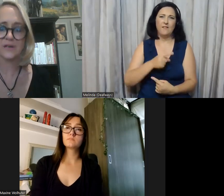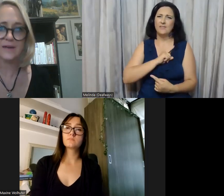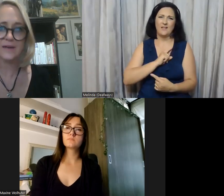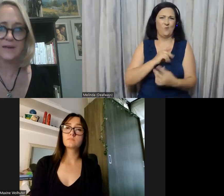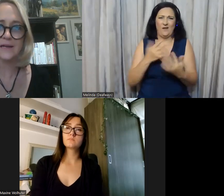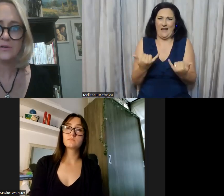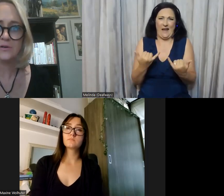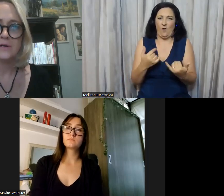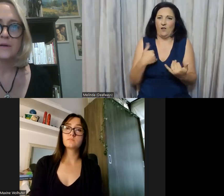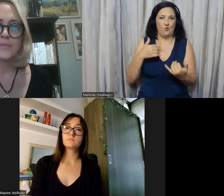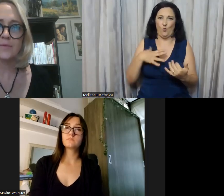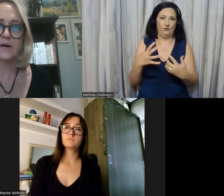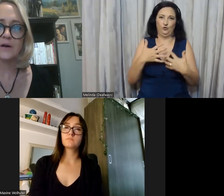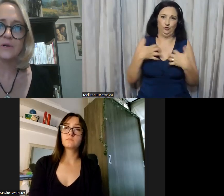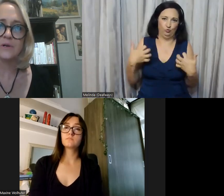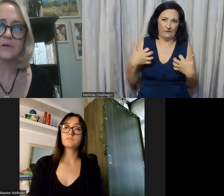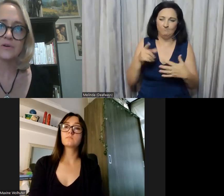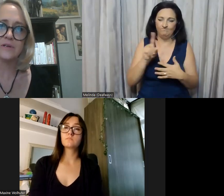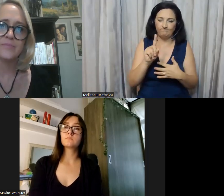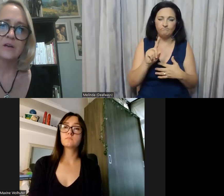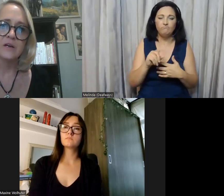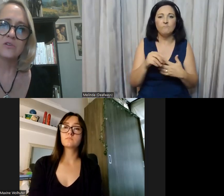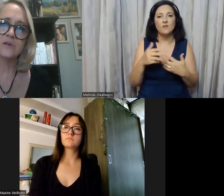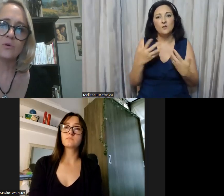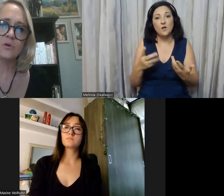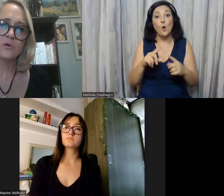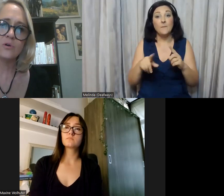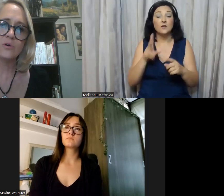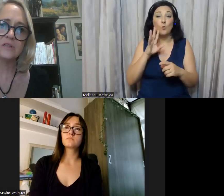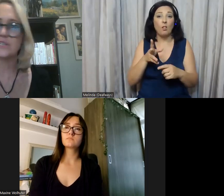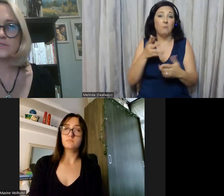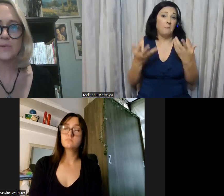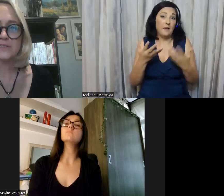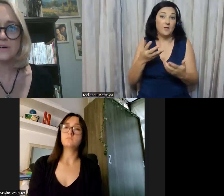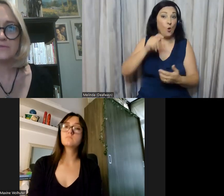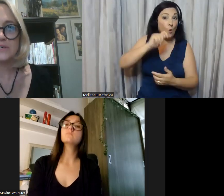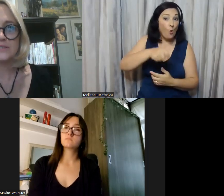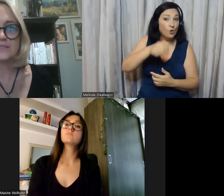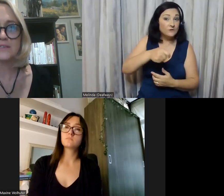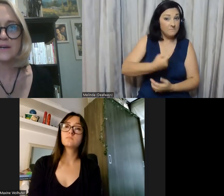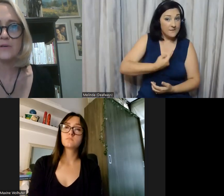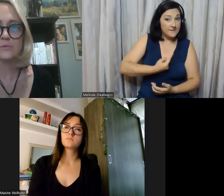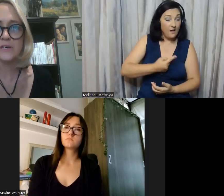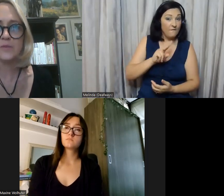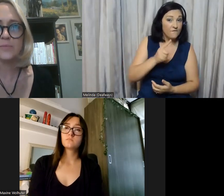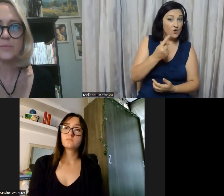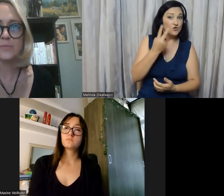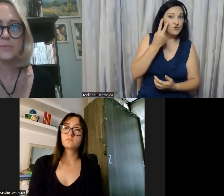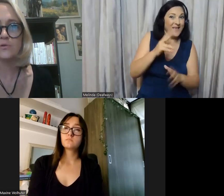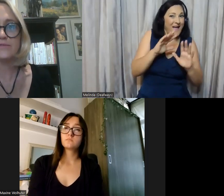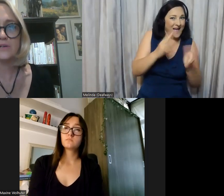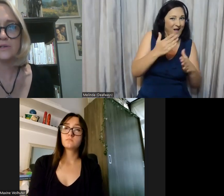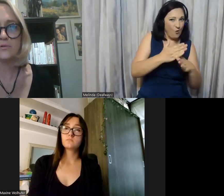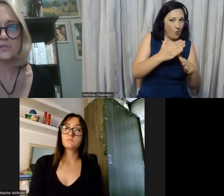now. I will rather do an auction just for myself first and see how it works. Because if I